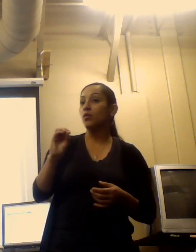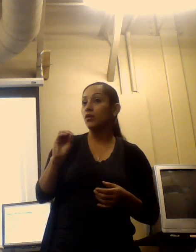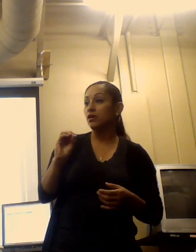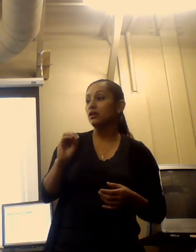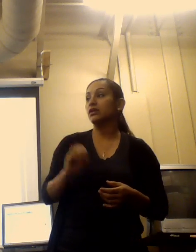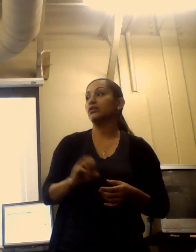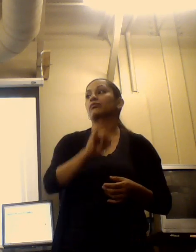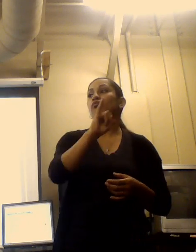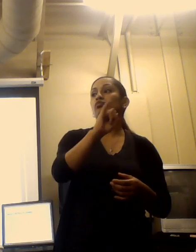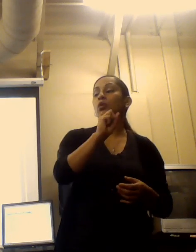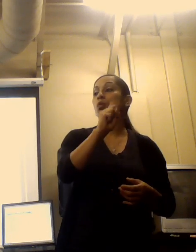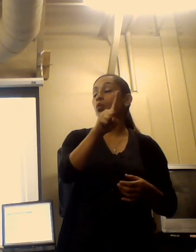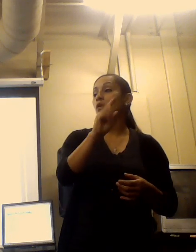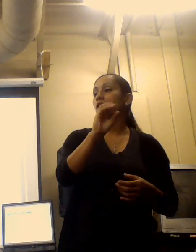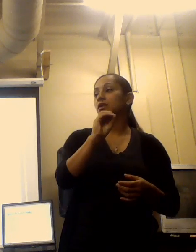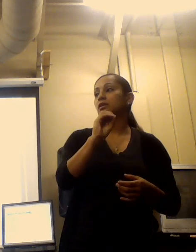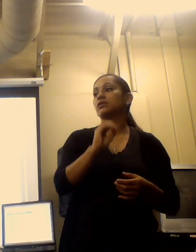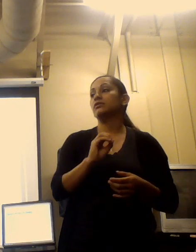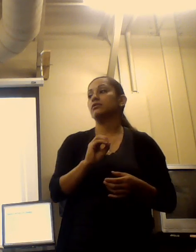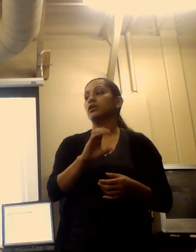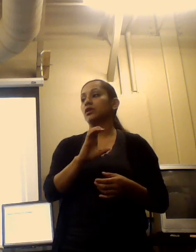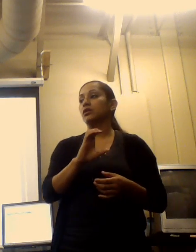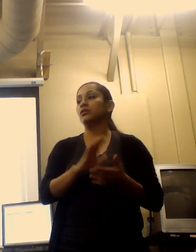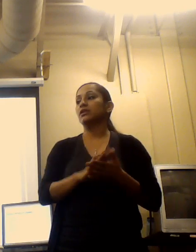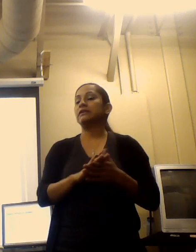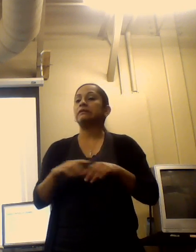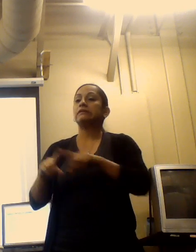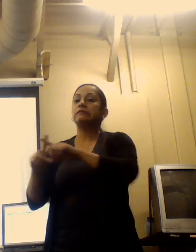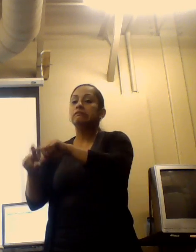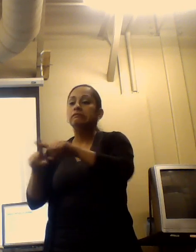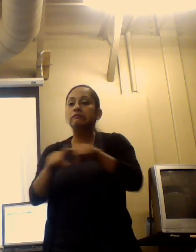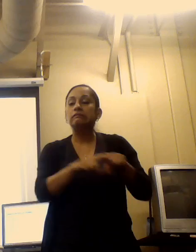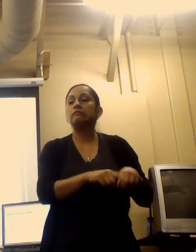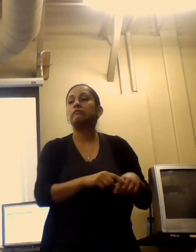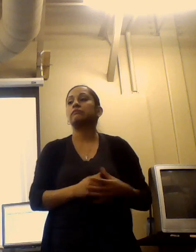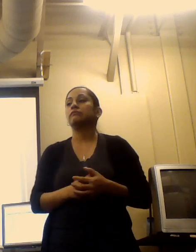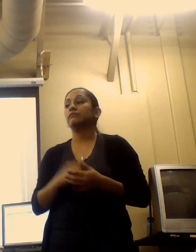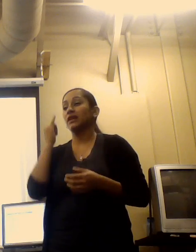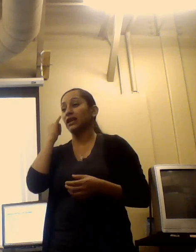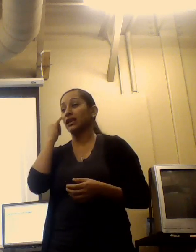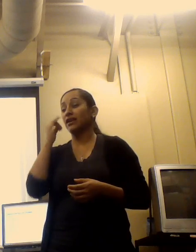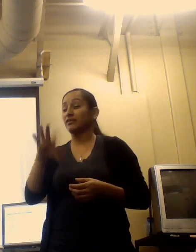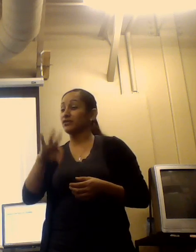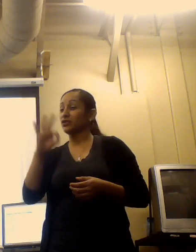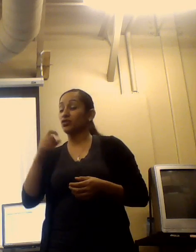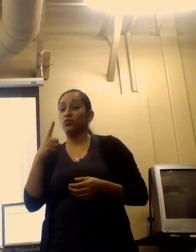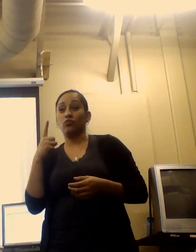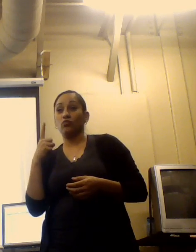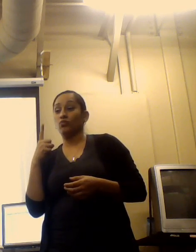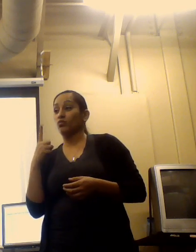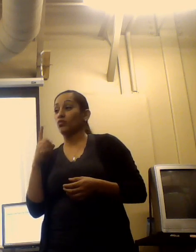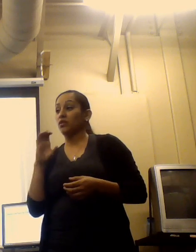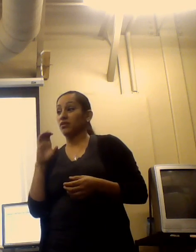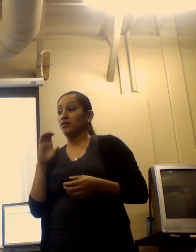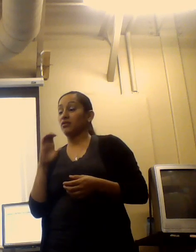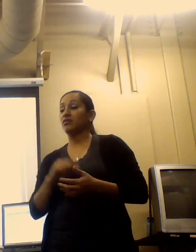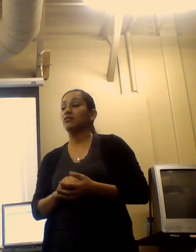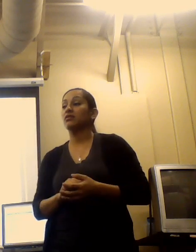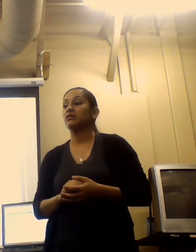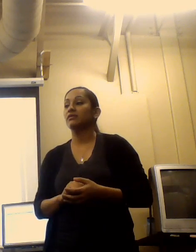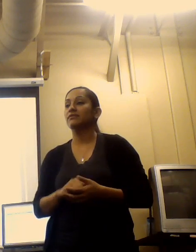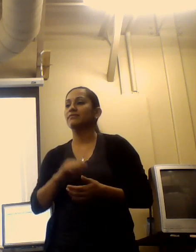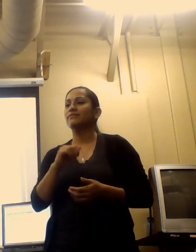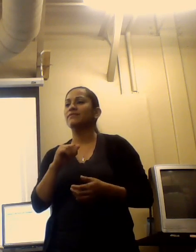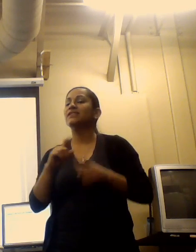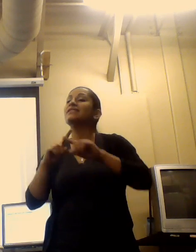thing, only now it's a digital sensor. So when I put it on 100, it's not as sensitive as when I put it on